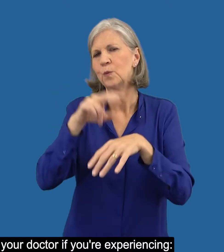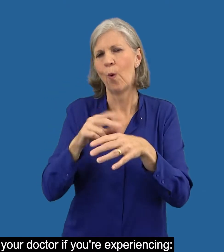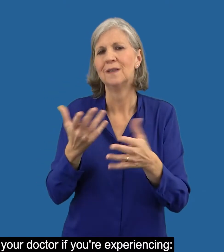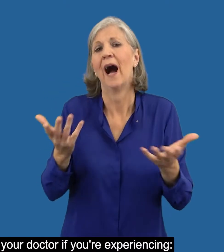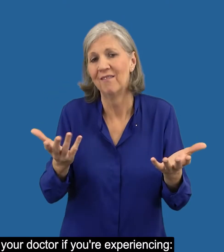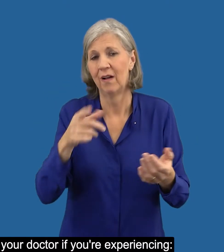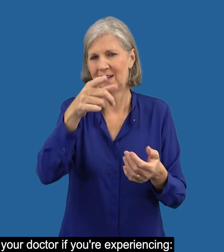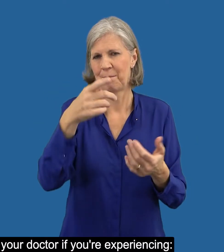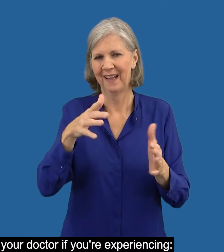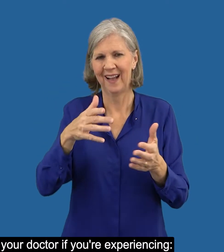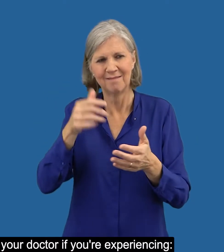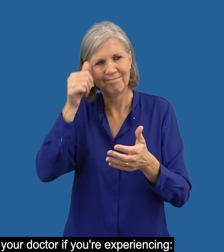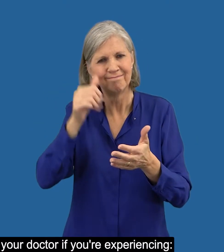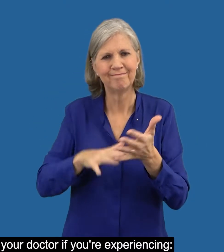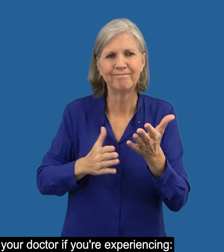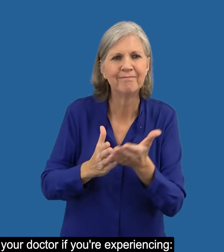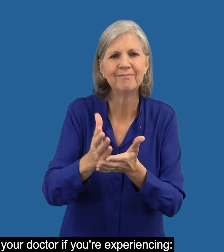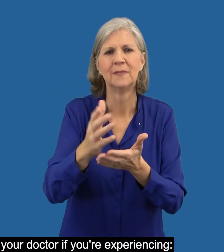You're experiencing